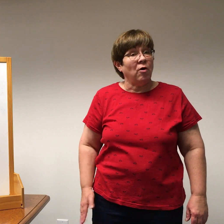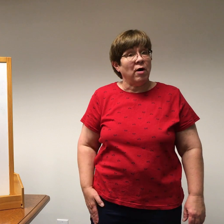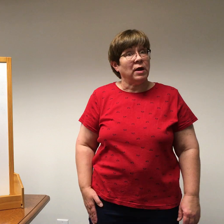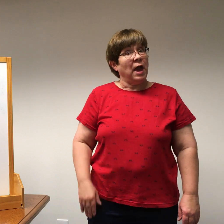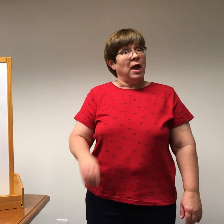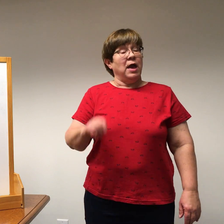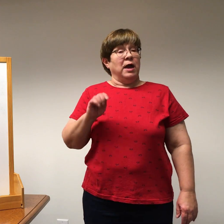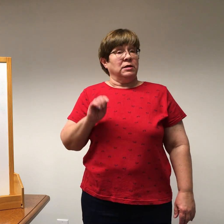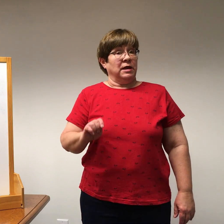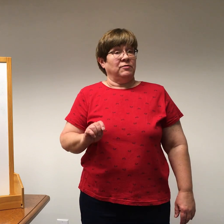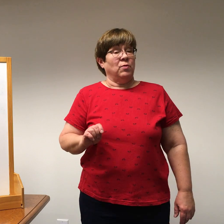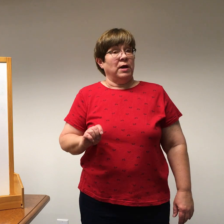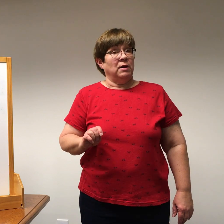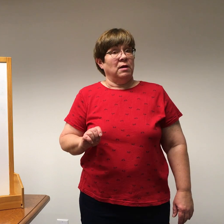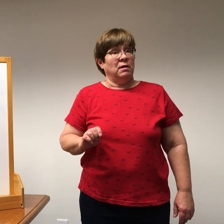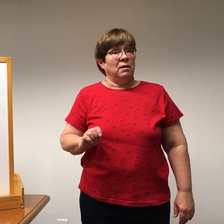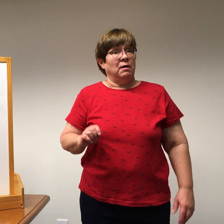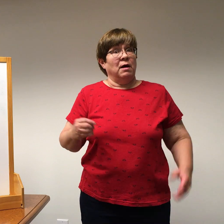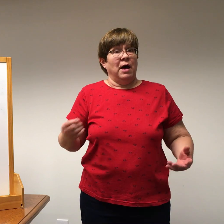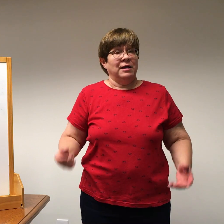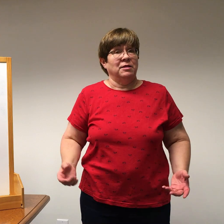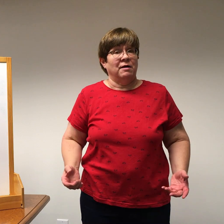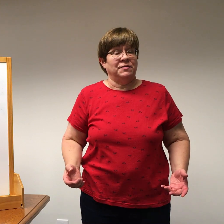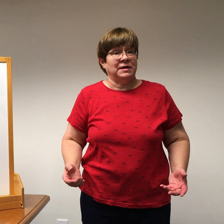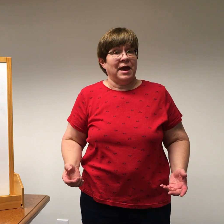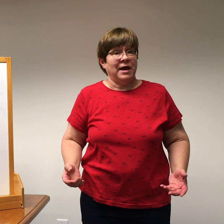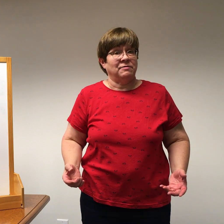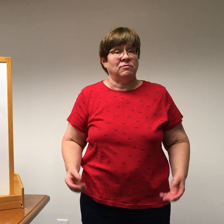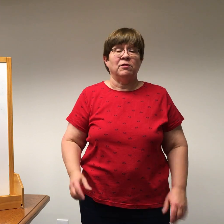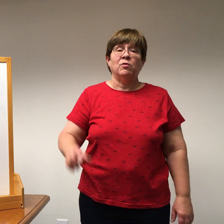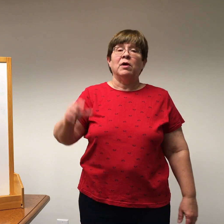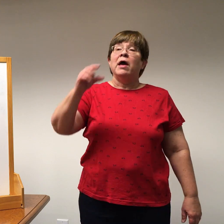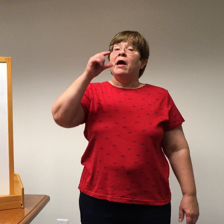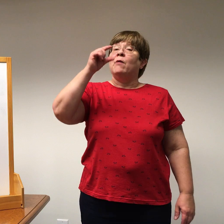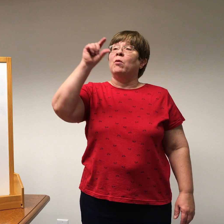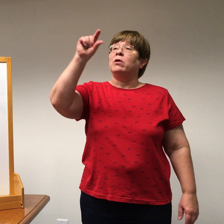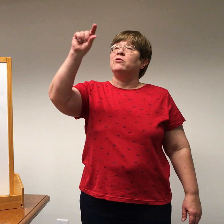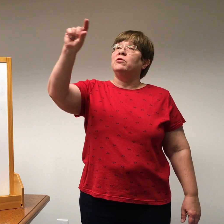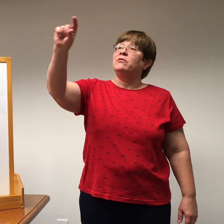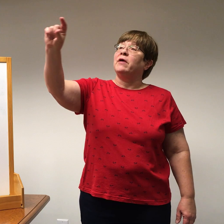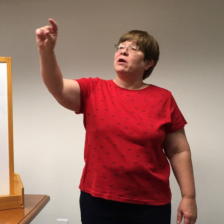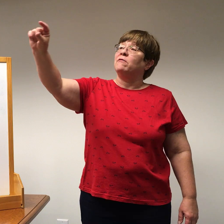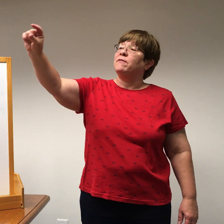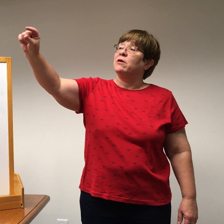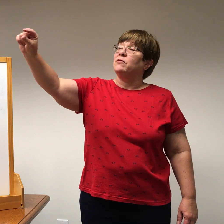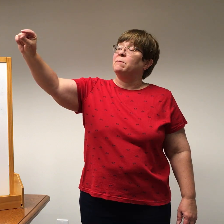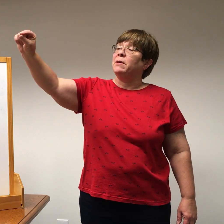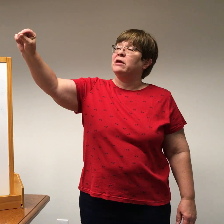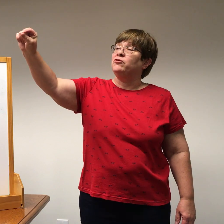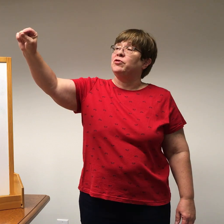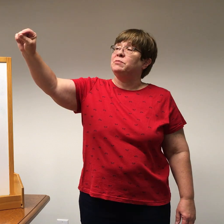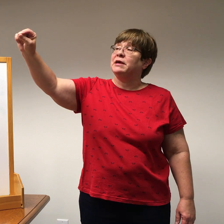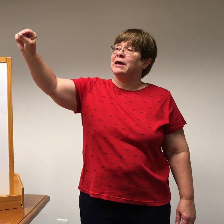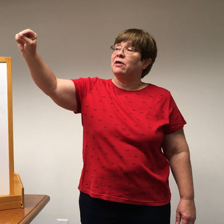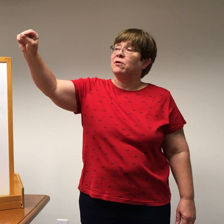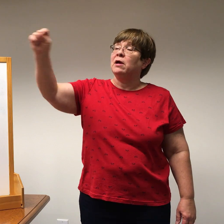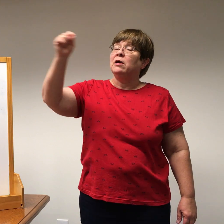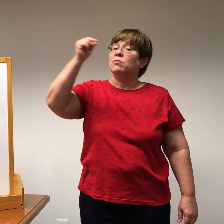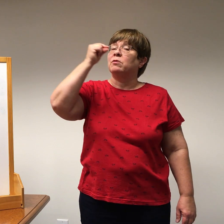dog. Guess what? I love the cats too. And what we're going to do is take our fingers and pinch them together. We're going to